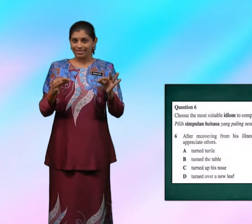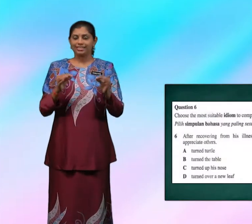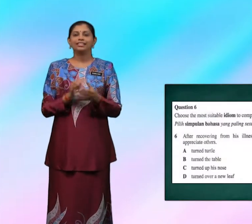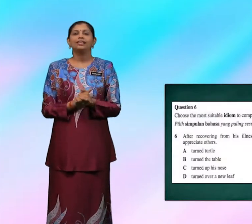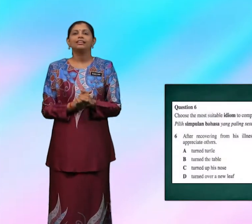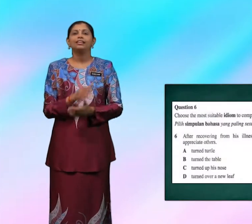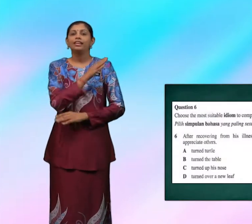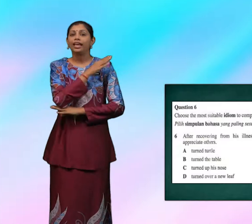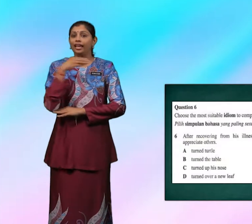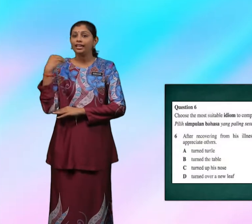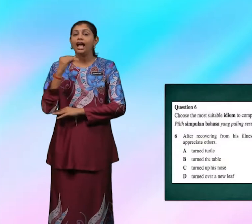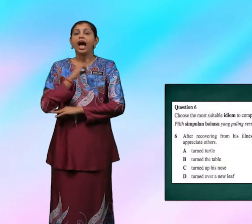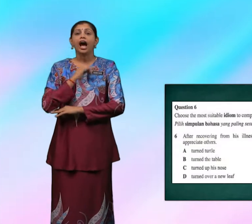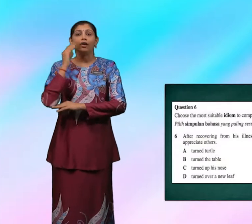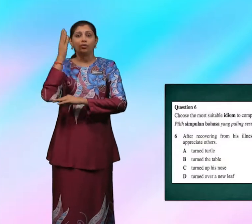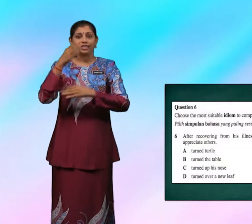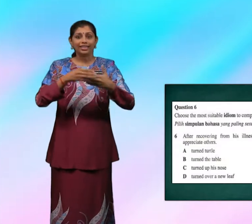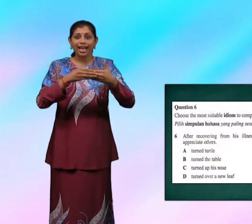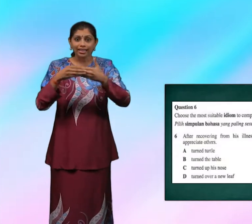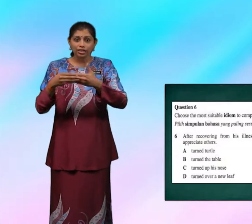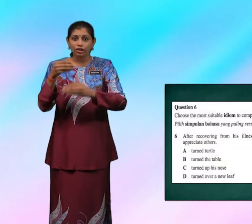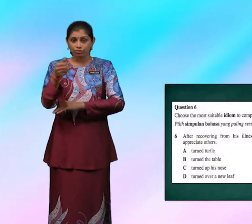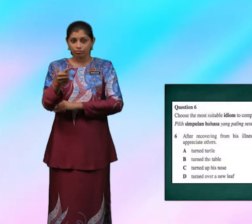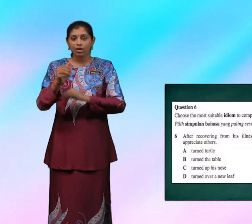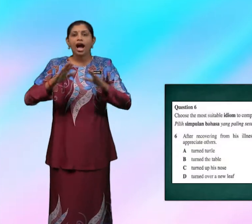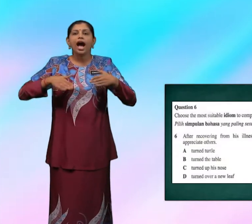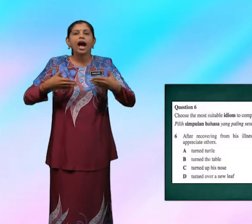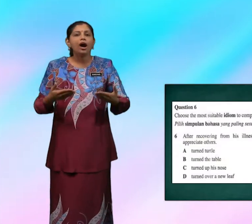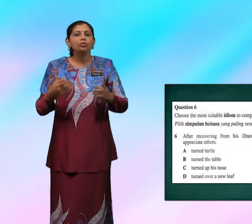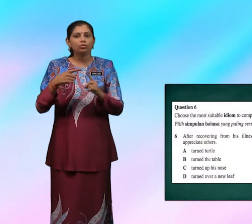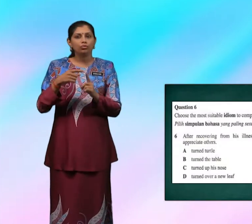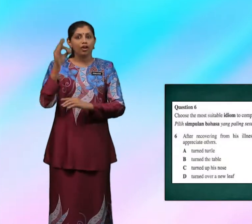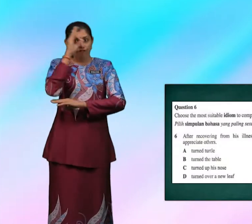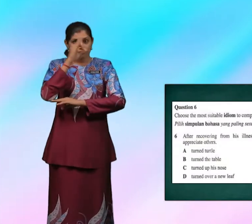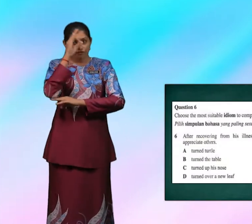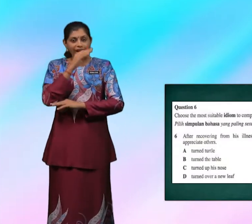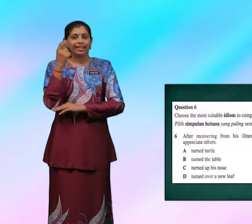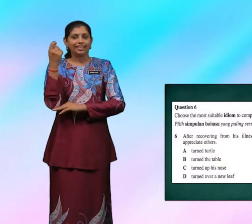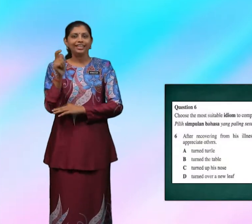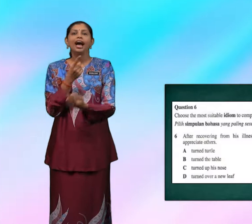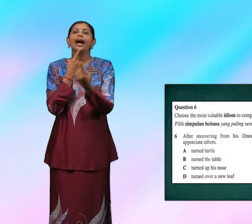sentence and I will guide you how to find the